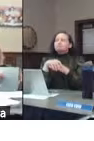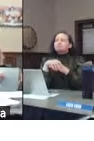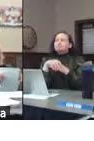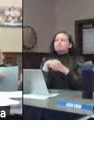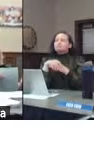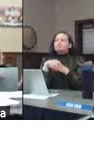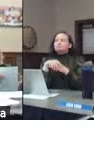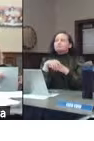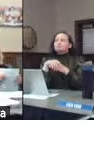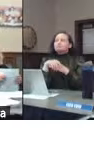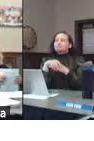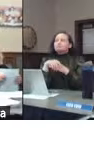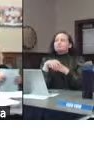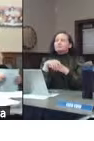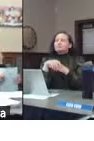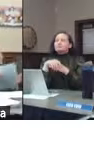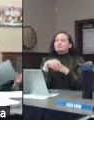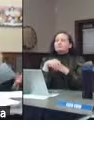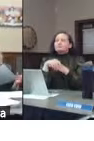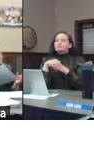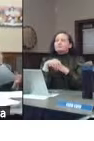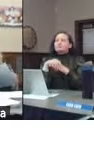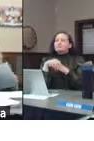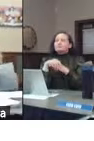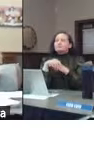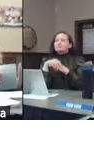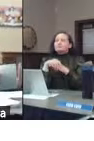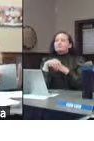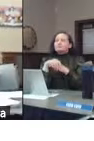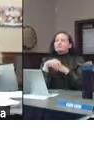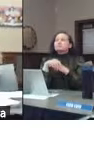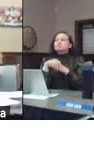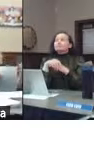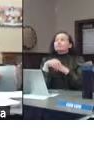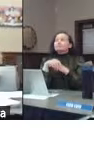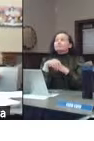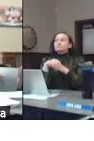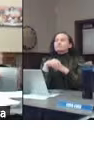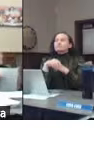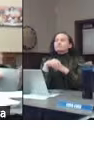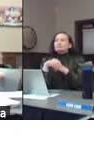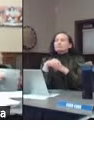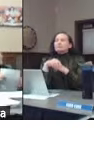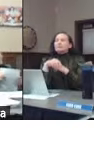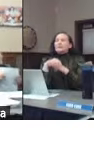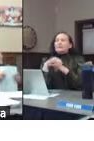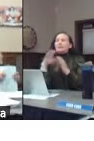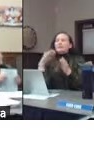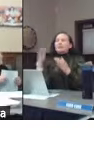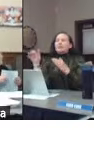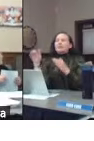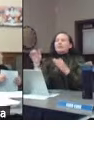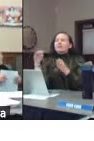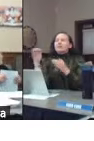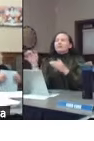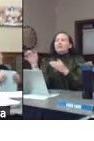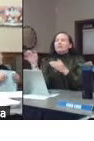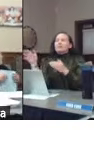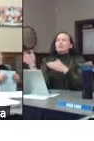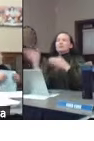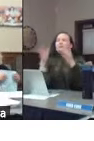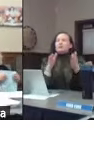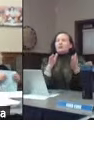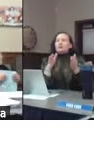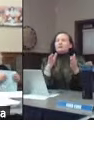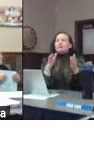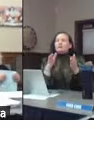So we can't start PDR until we get approval from the ministry, so we need their assistance with the PDR. So it's through that PDR